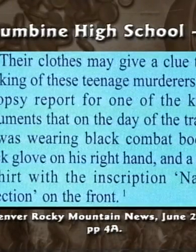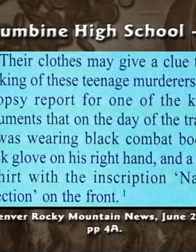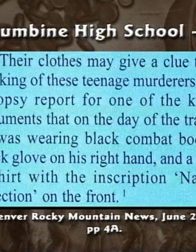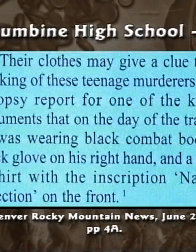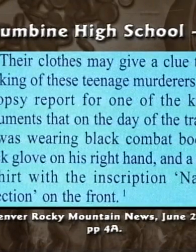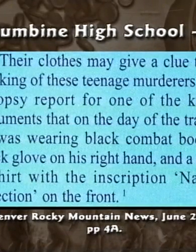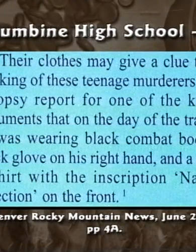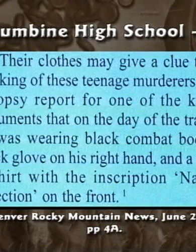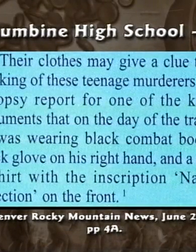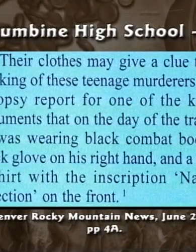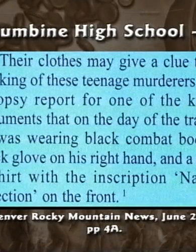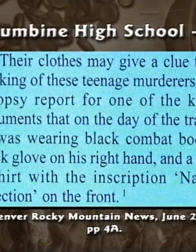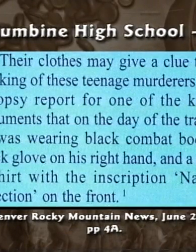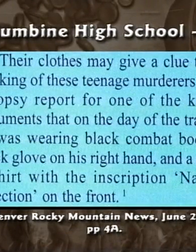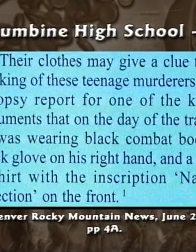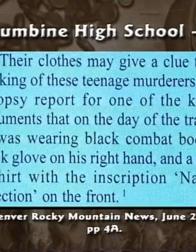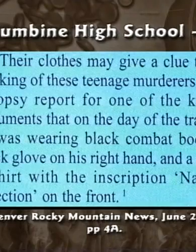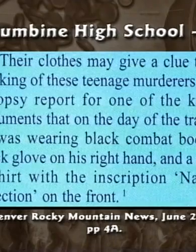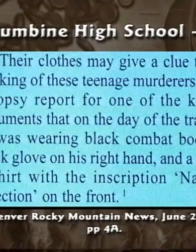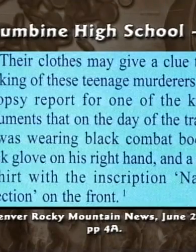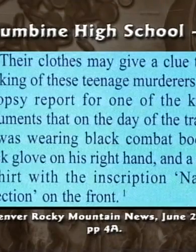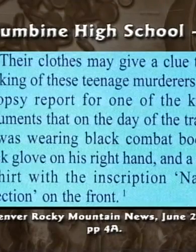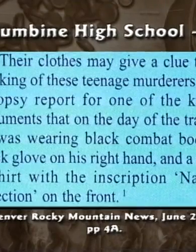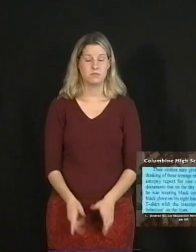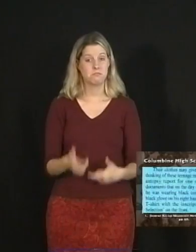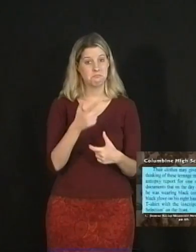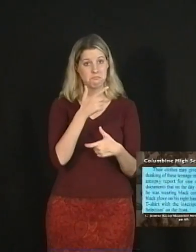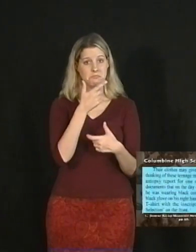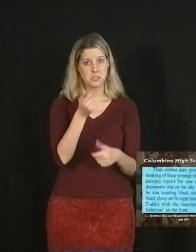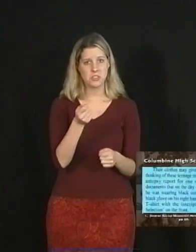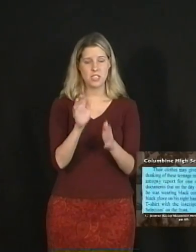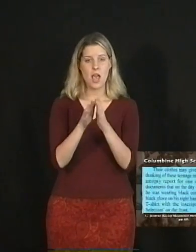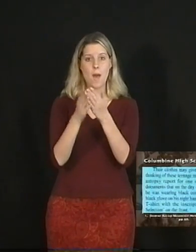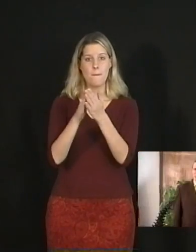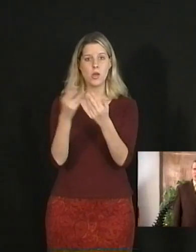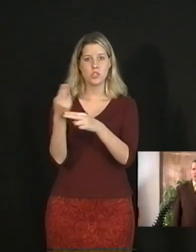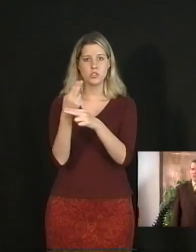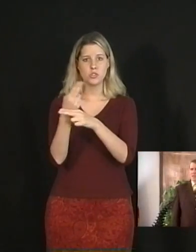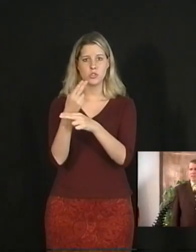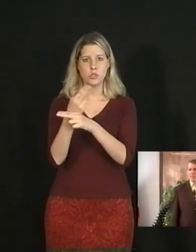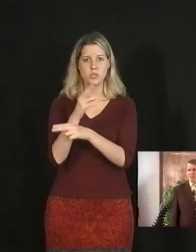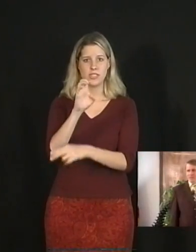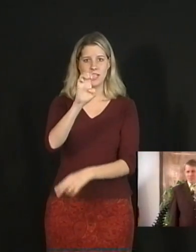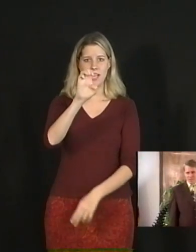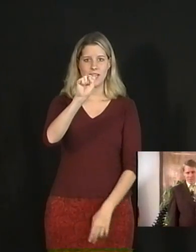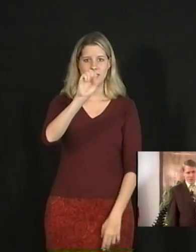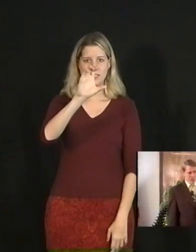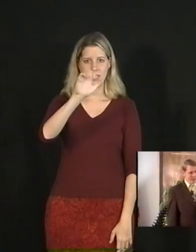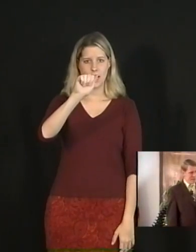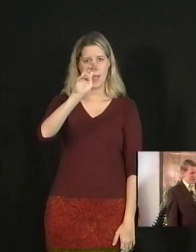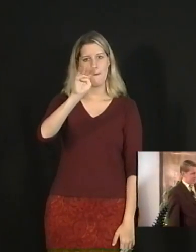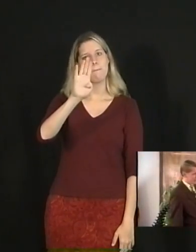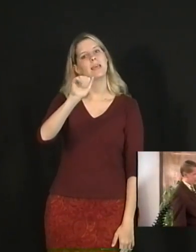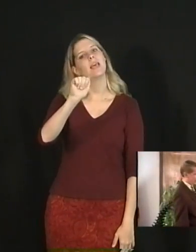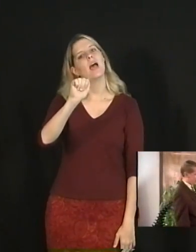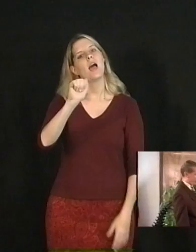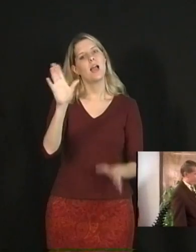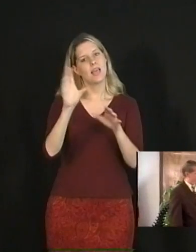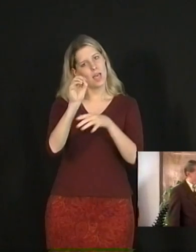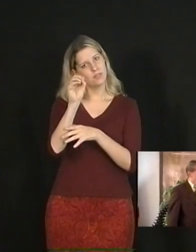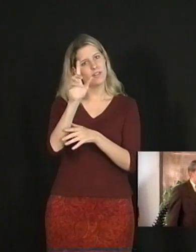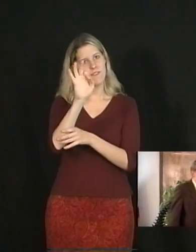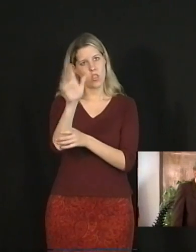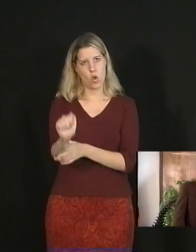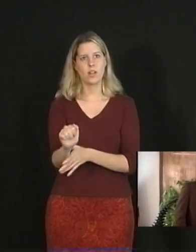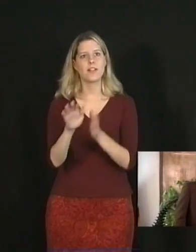one of the boys' shirts said natural selection on the front. Interesting. Textbooks used in Escambia County, Florida, this